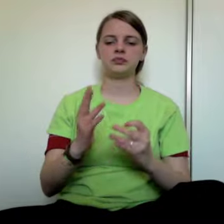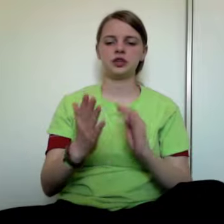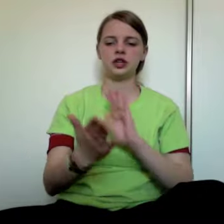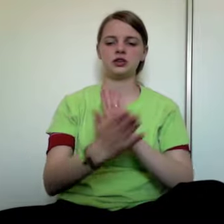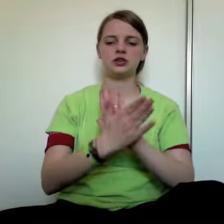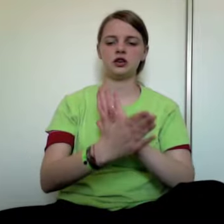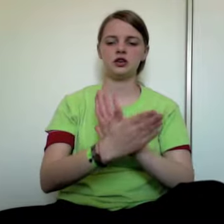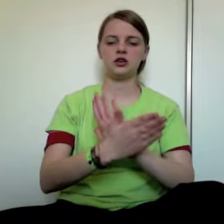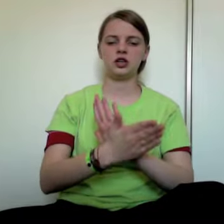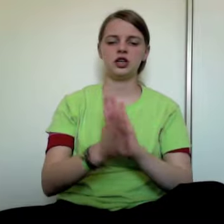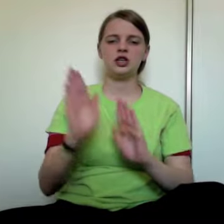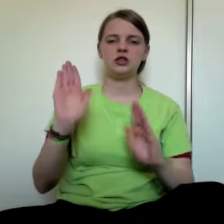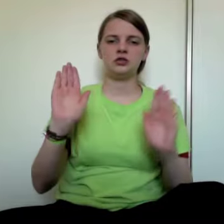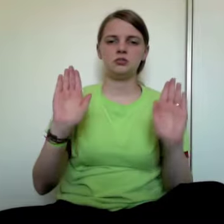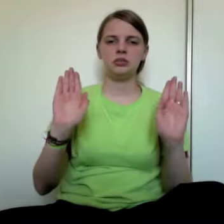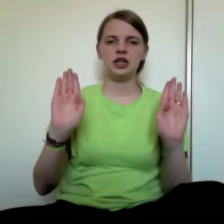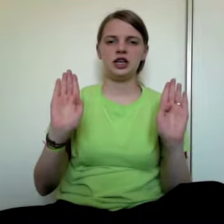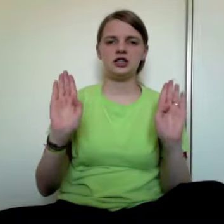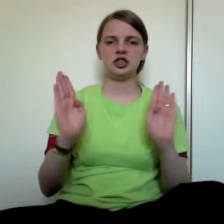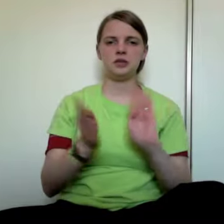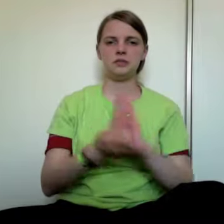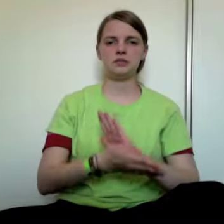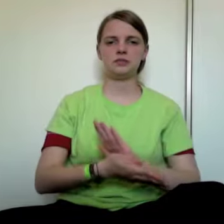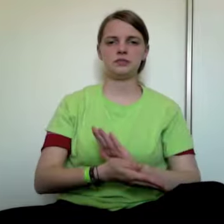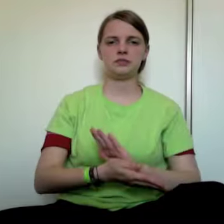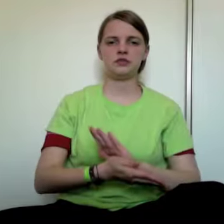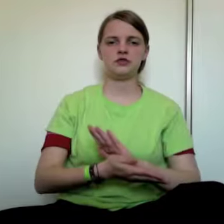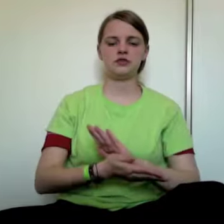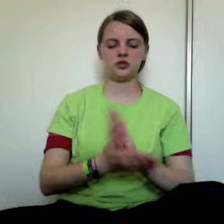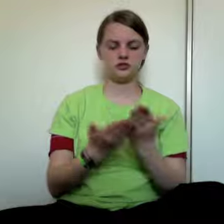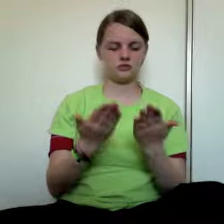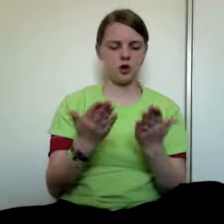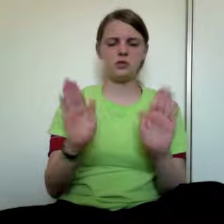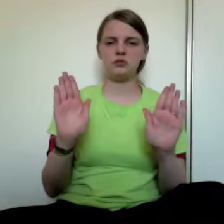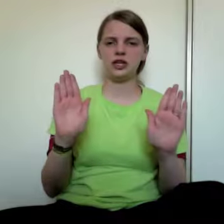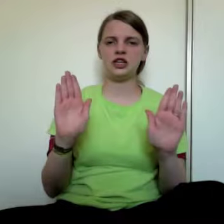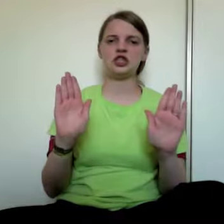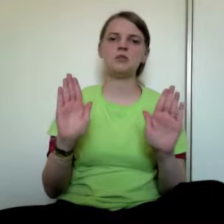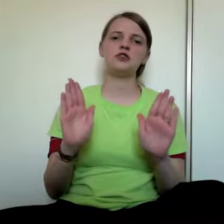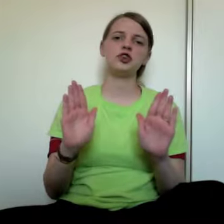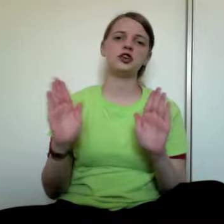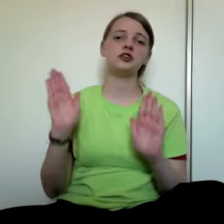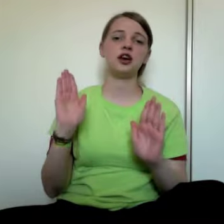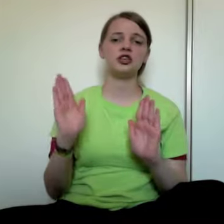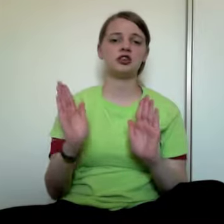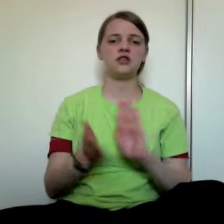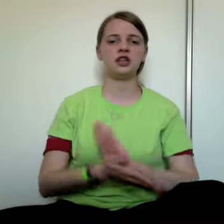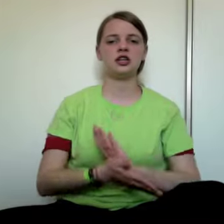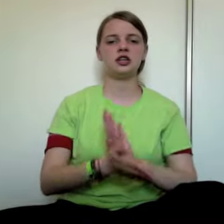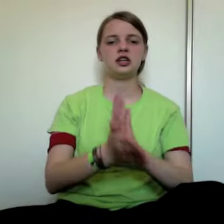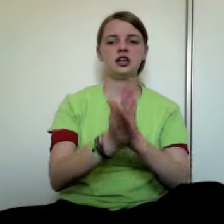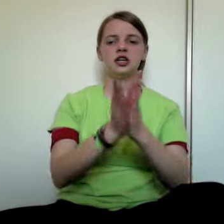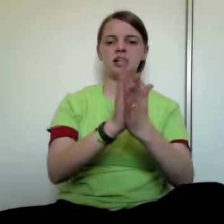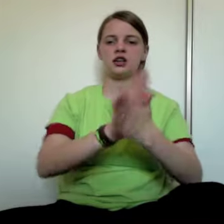like the B hand shape, open B hand shape for your right and your left hand. You kind of